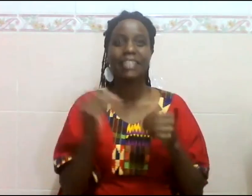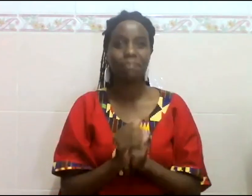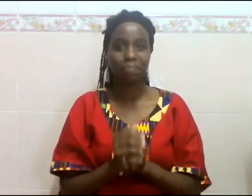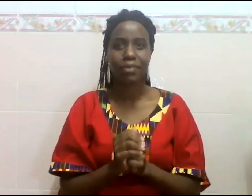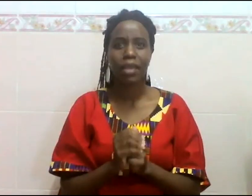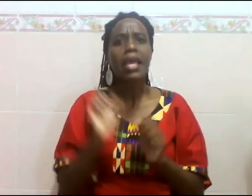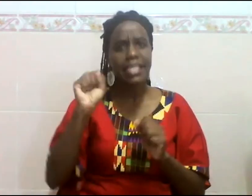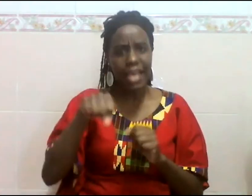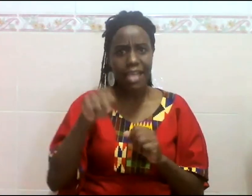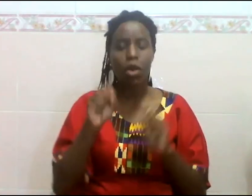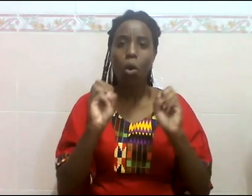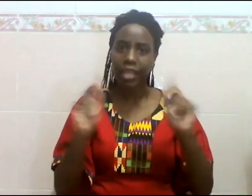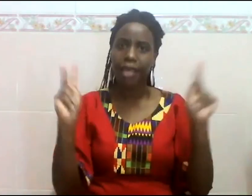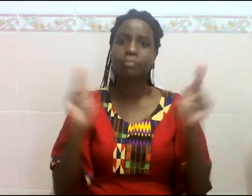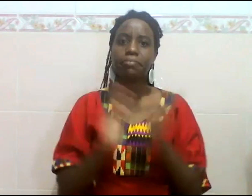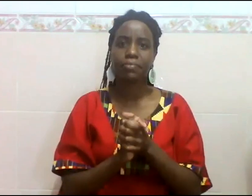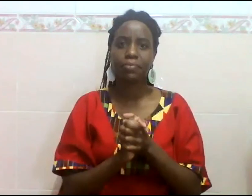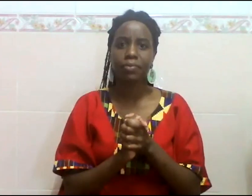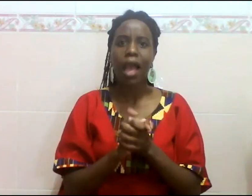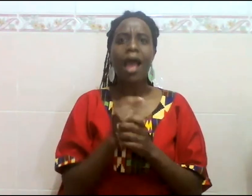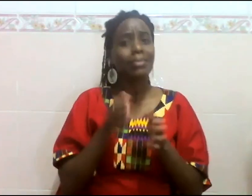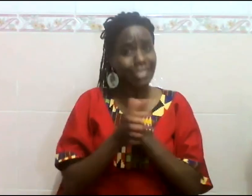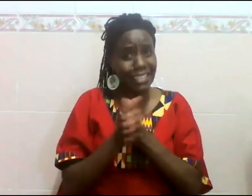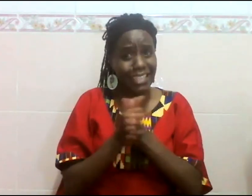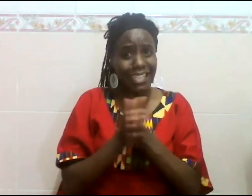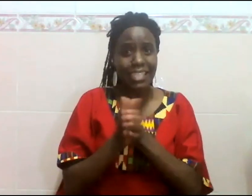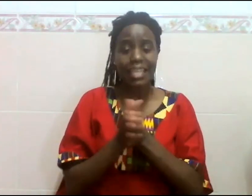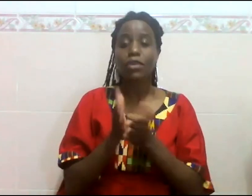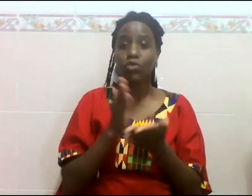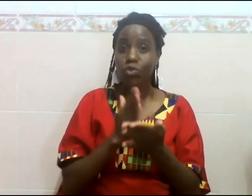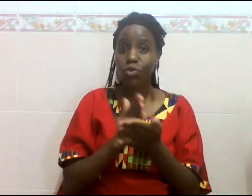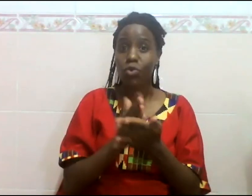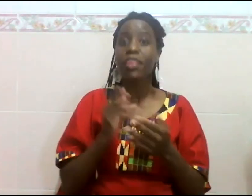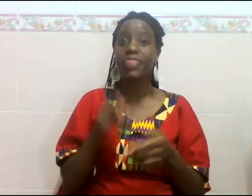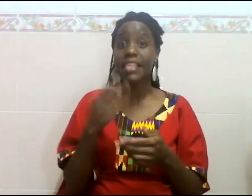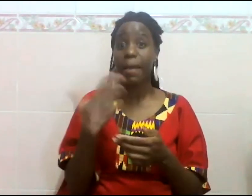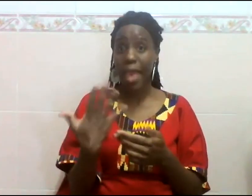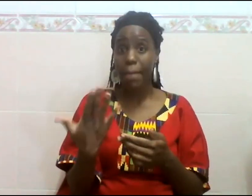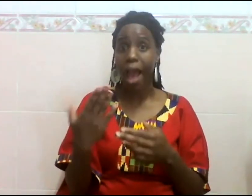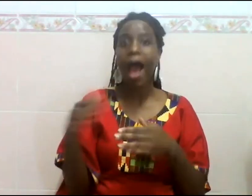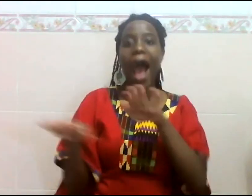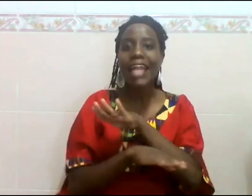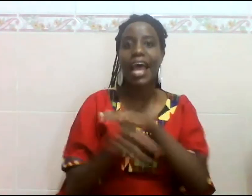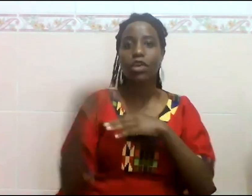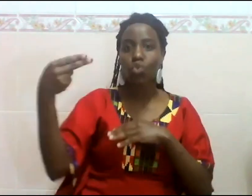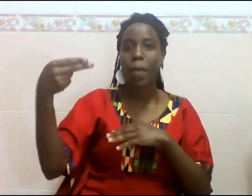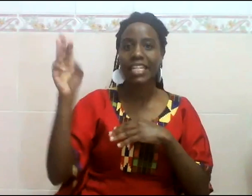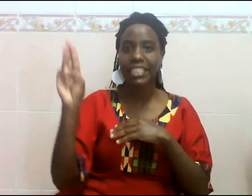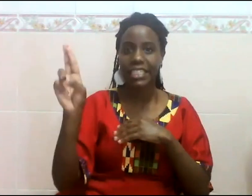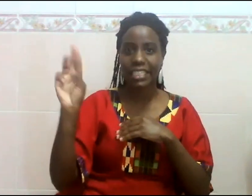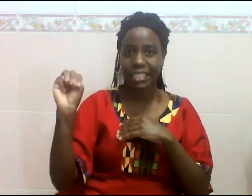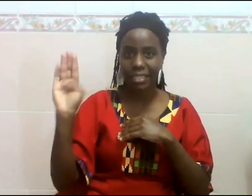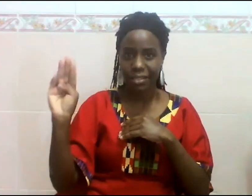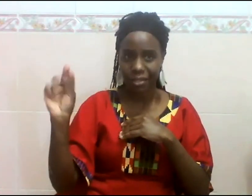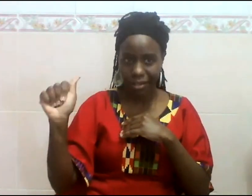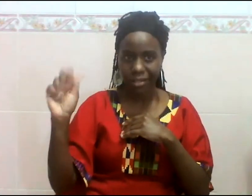Yeah, I mean, so it's interesting that you describe it as a humanities paper, because actually my co-author and I are both biological